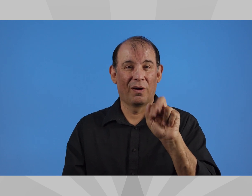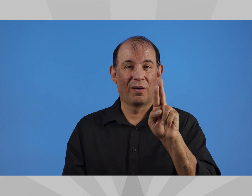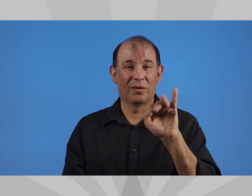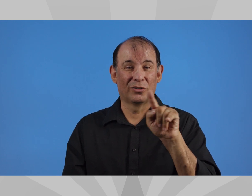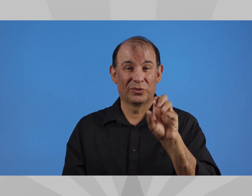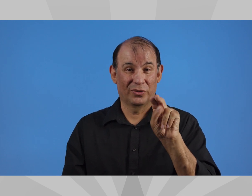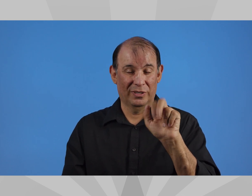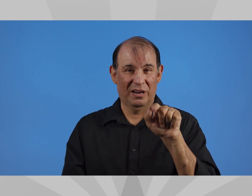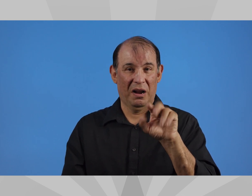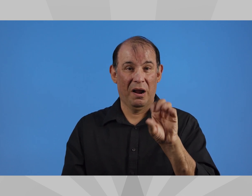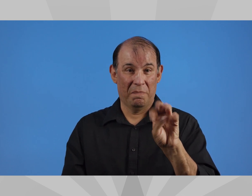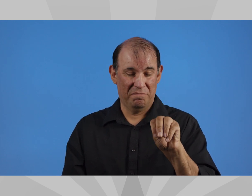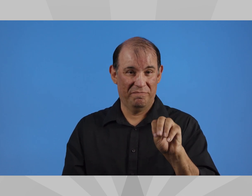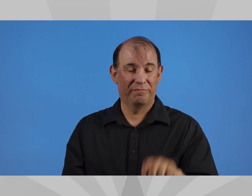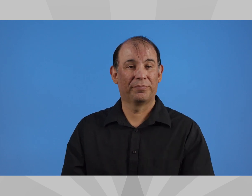juanmendezforarizona.com.